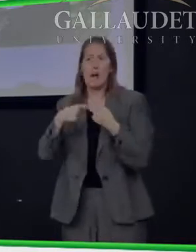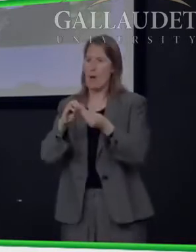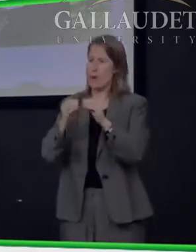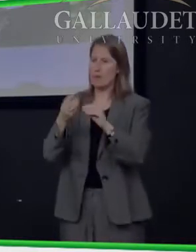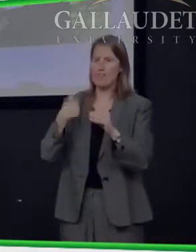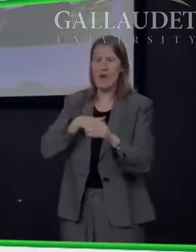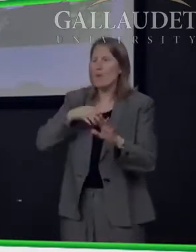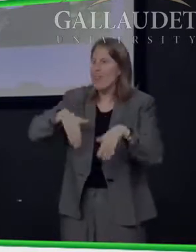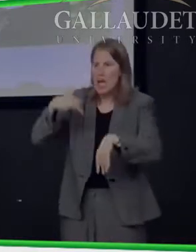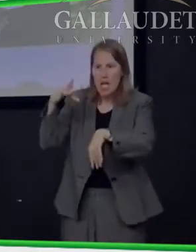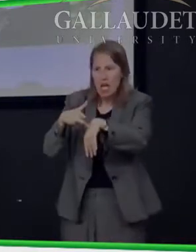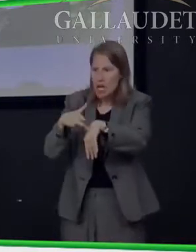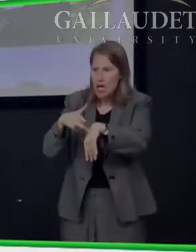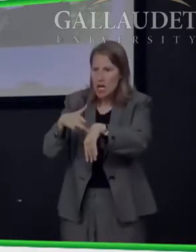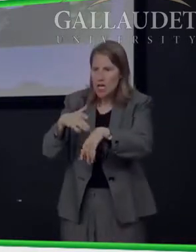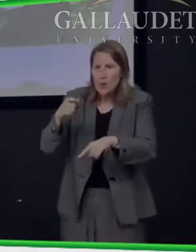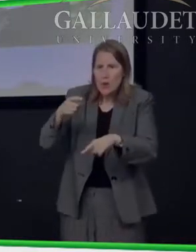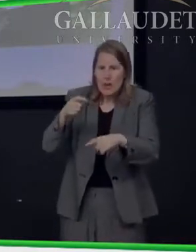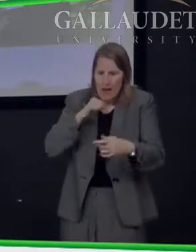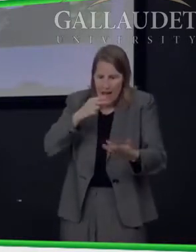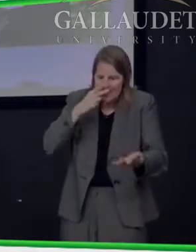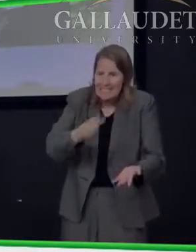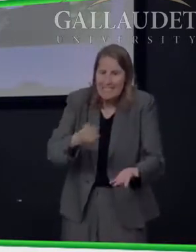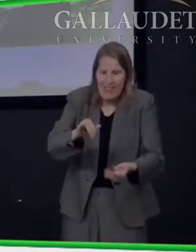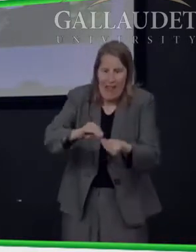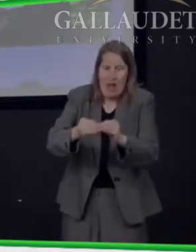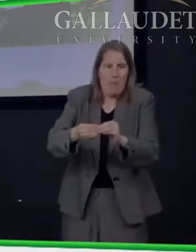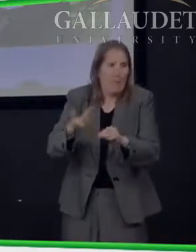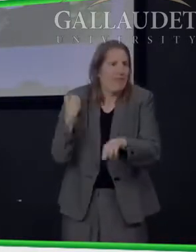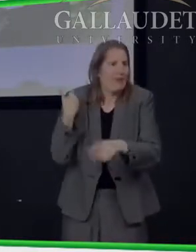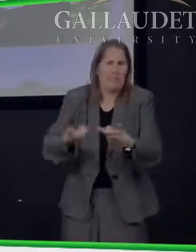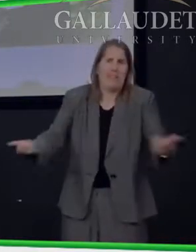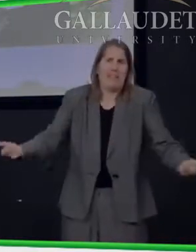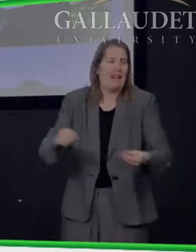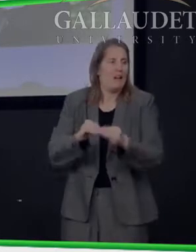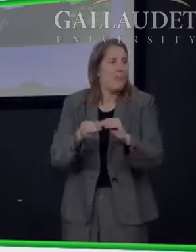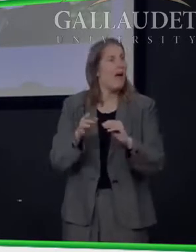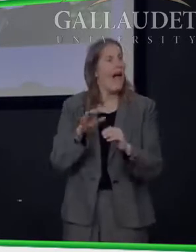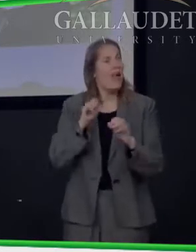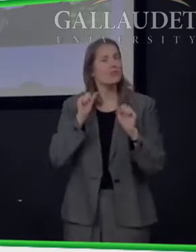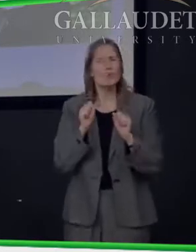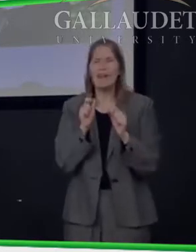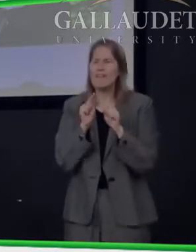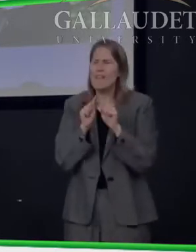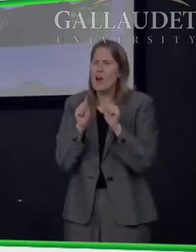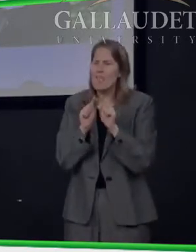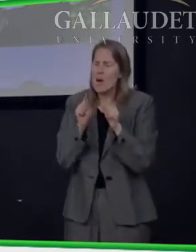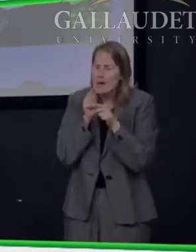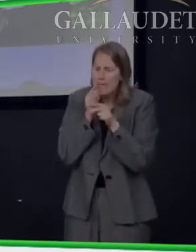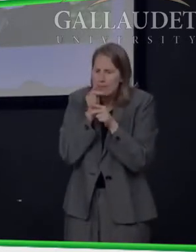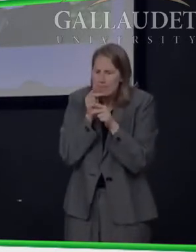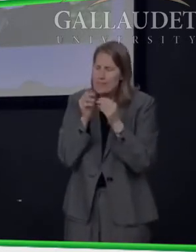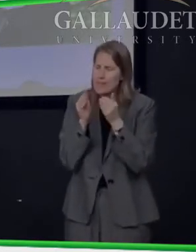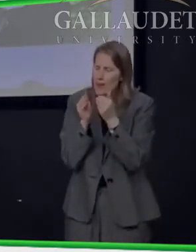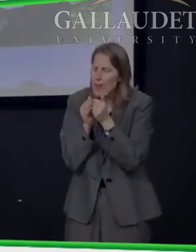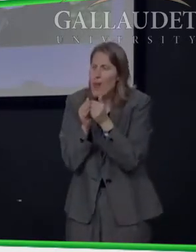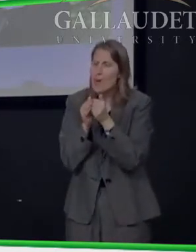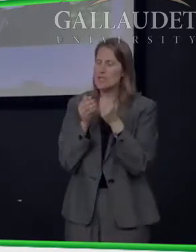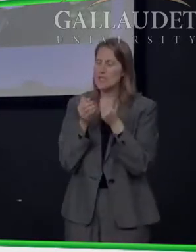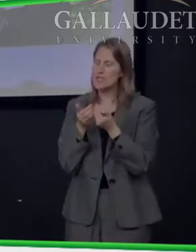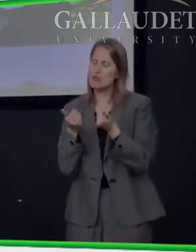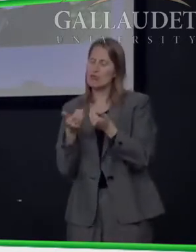never encountered before, and allows us to make fine discriminations that we couldn't make on the basis of the approximate number system